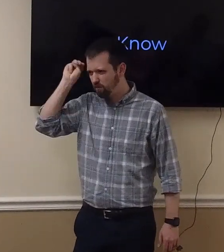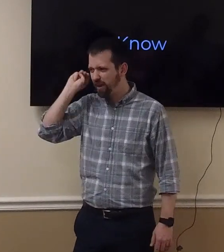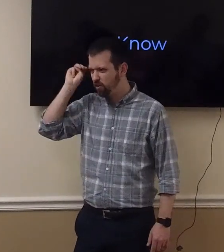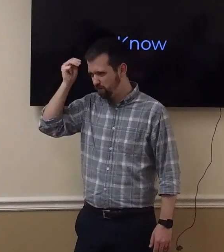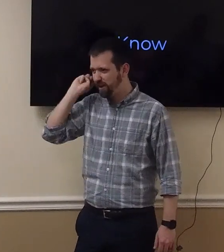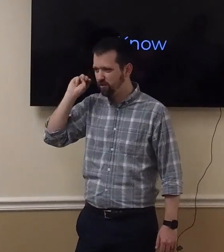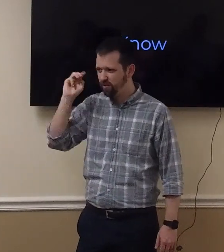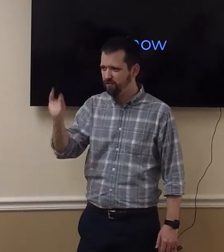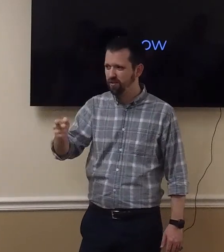Michael.